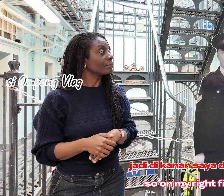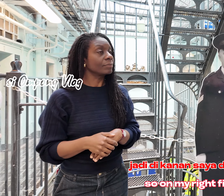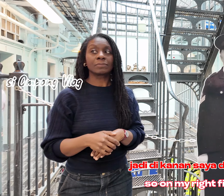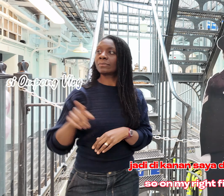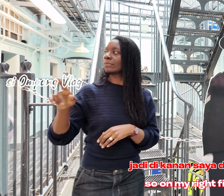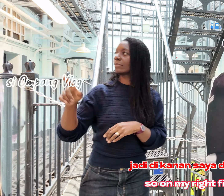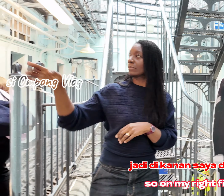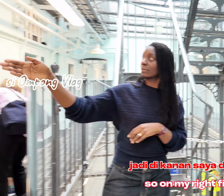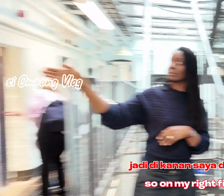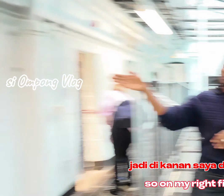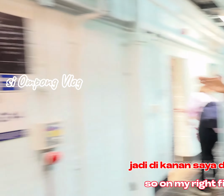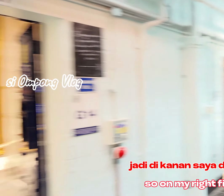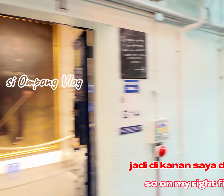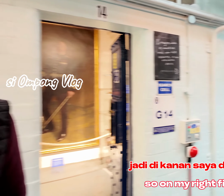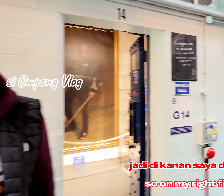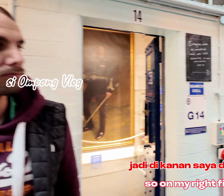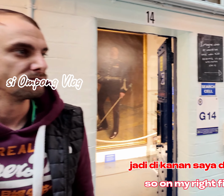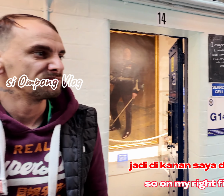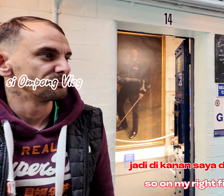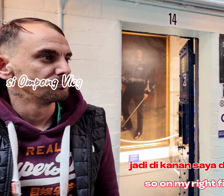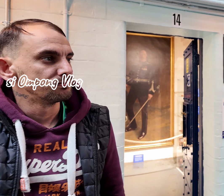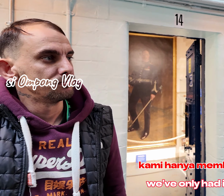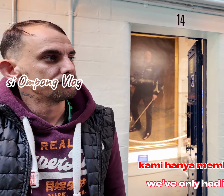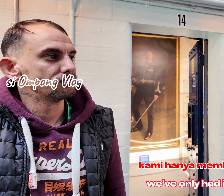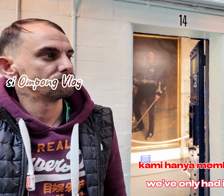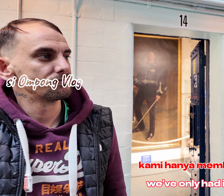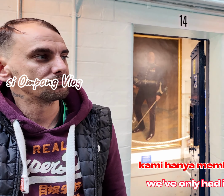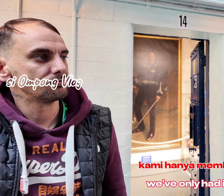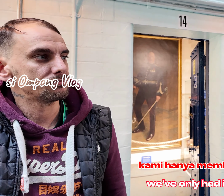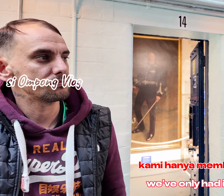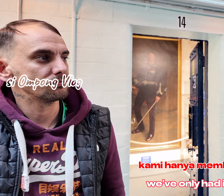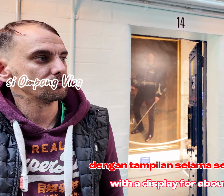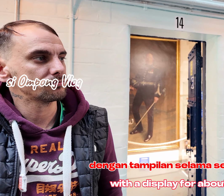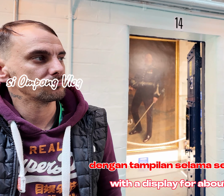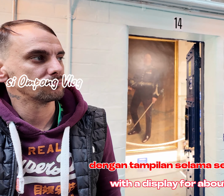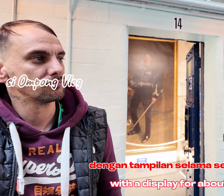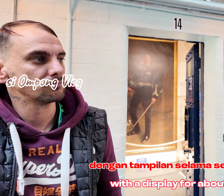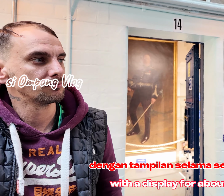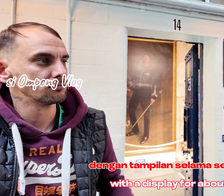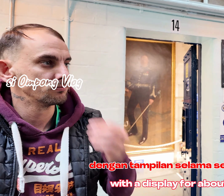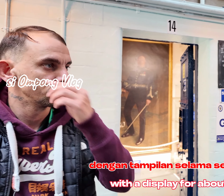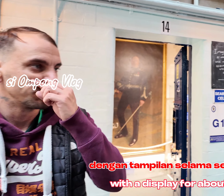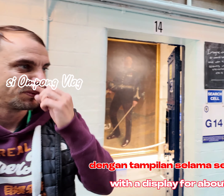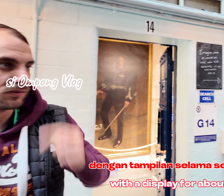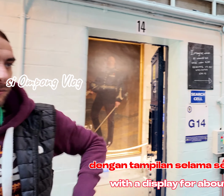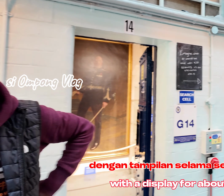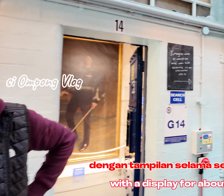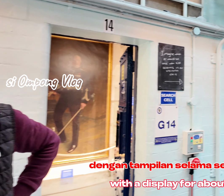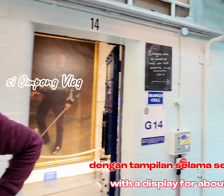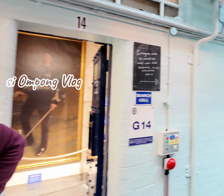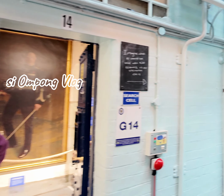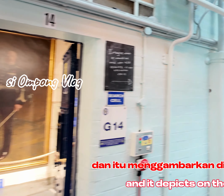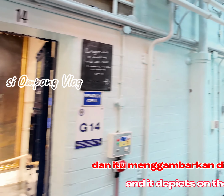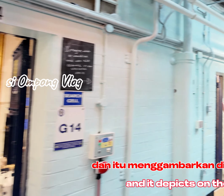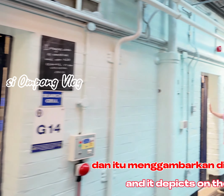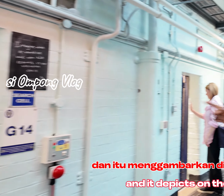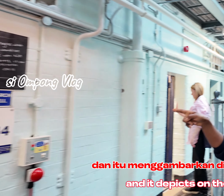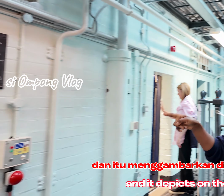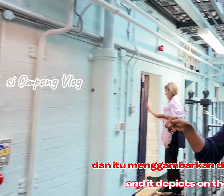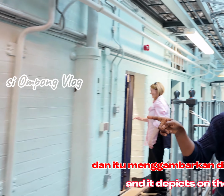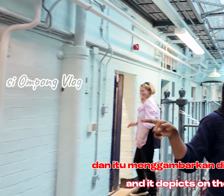The cell on my right, this first cell, we've only had it open with a display for about 4 months, and